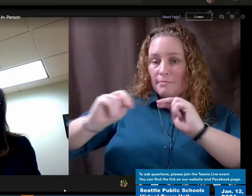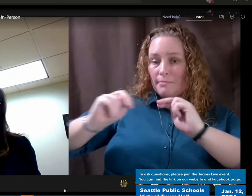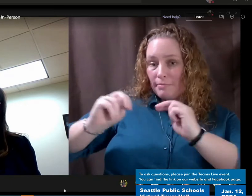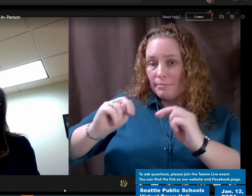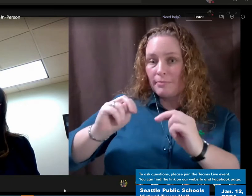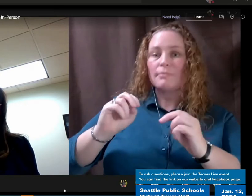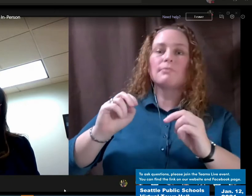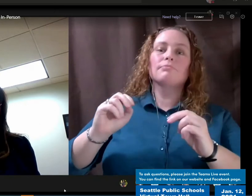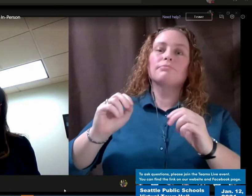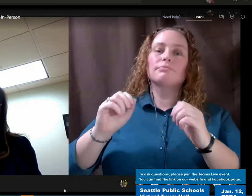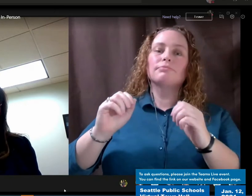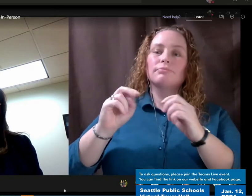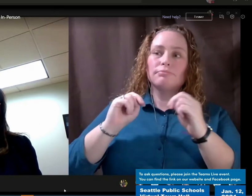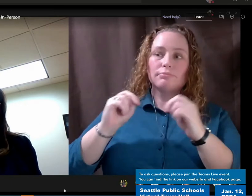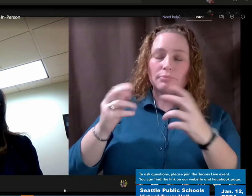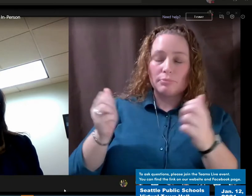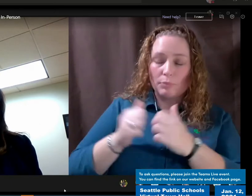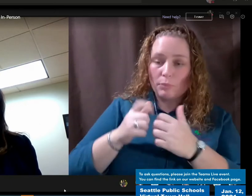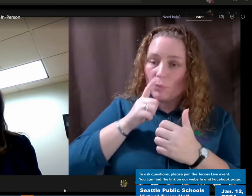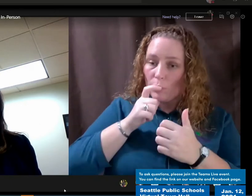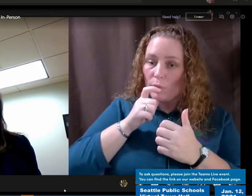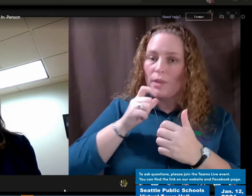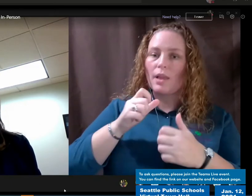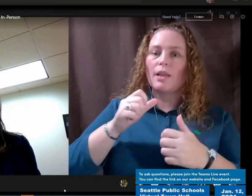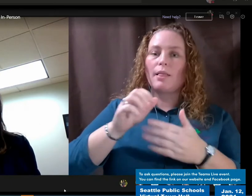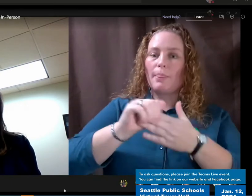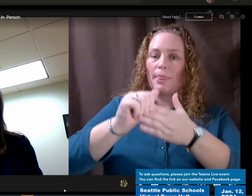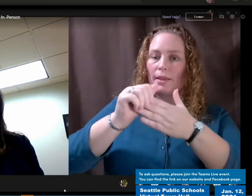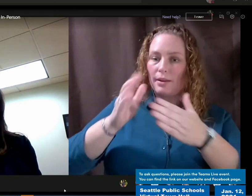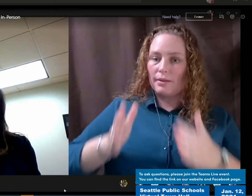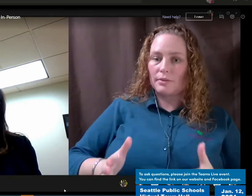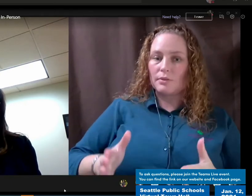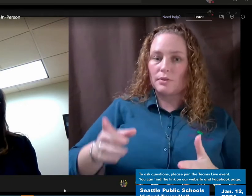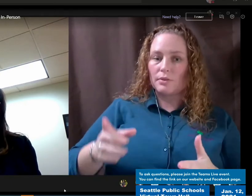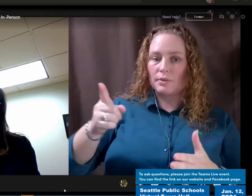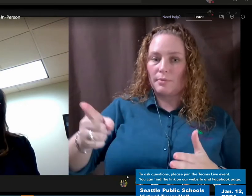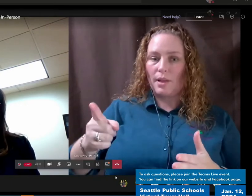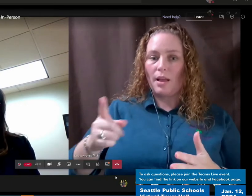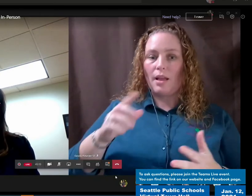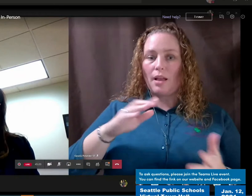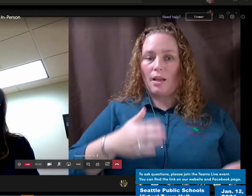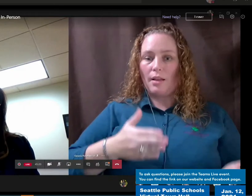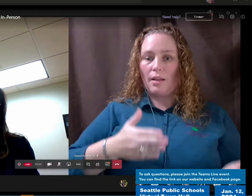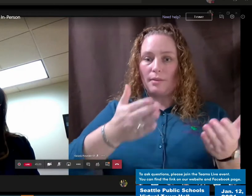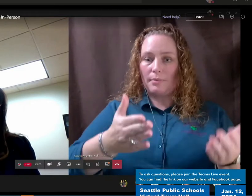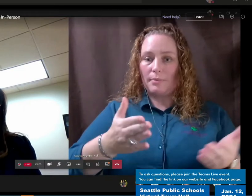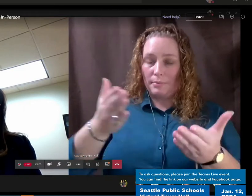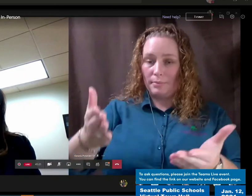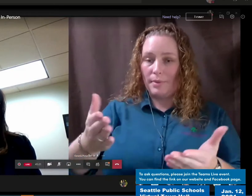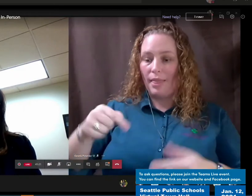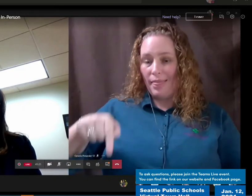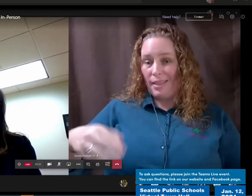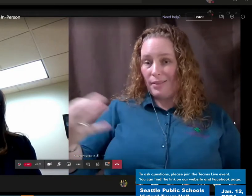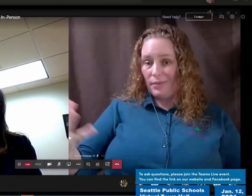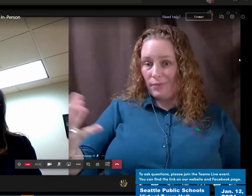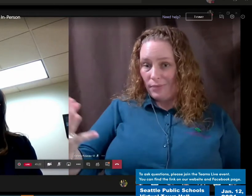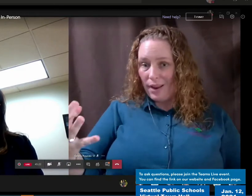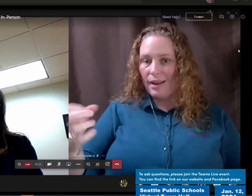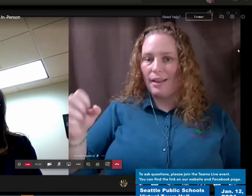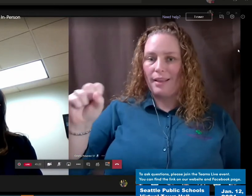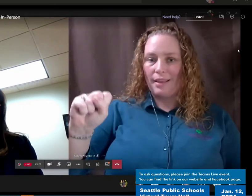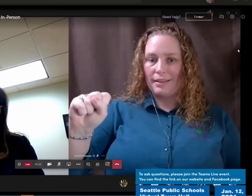Education Association. The district will be sharing our proposals with SEA this Friday, and